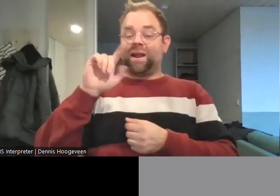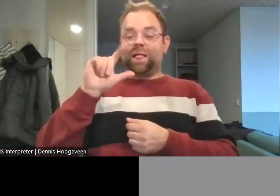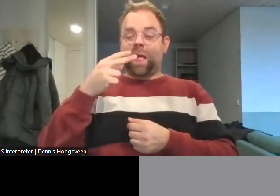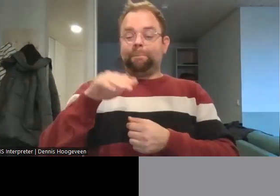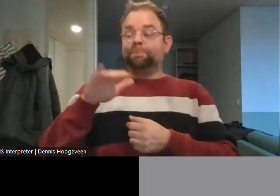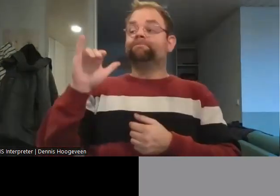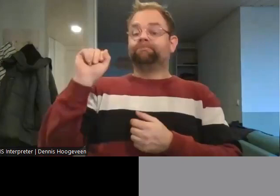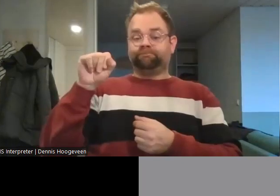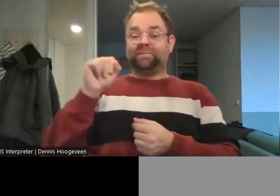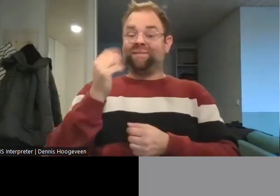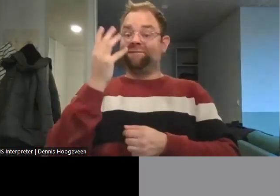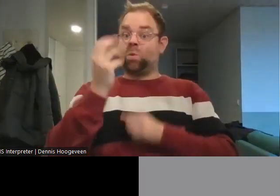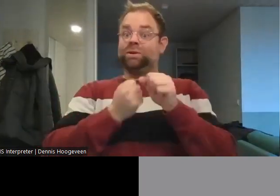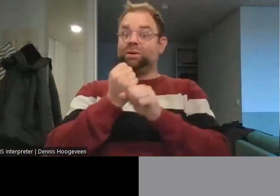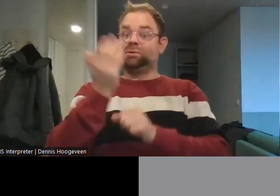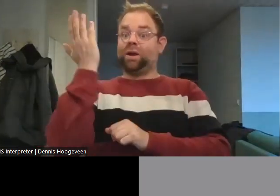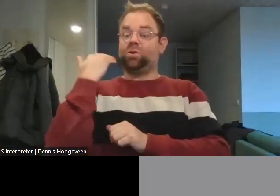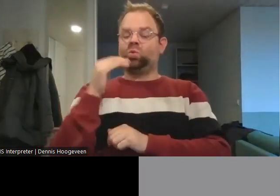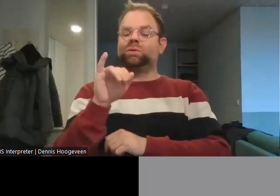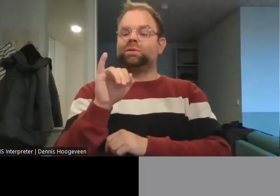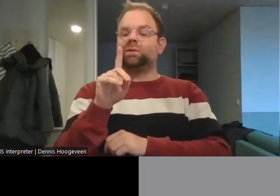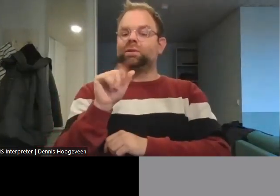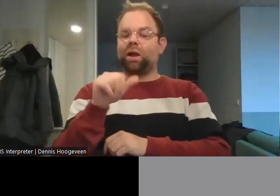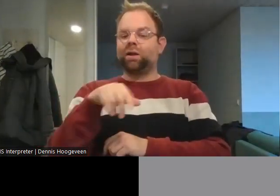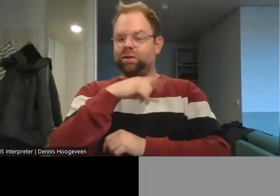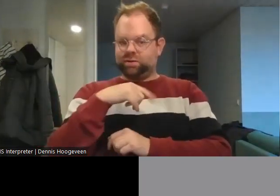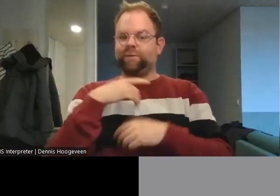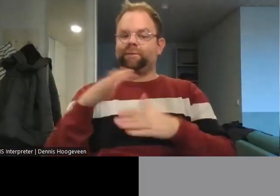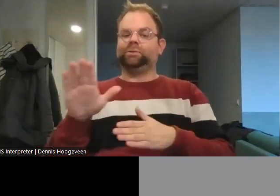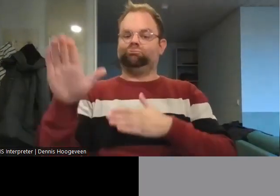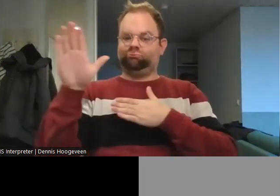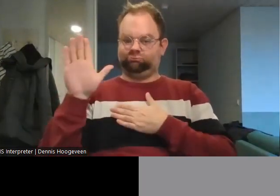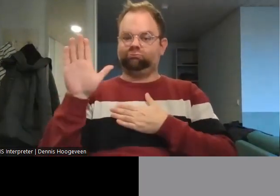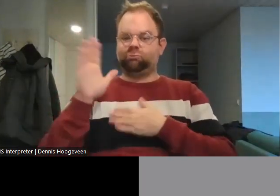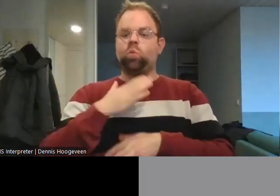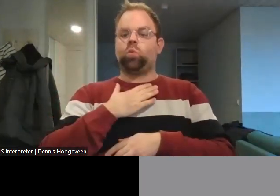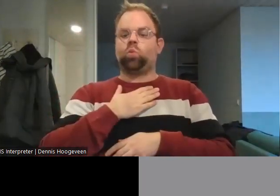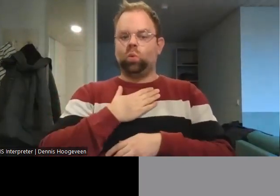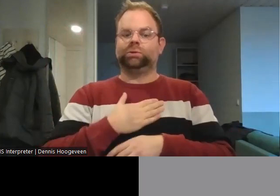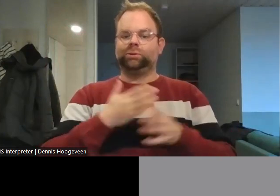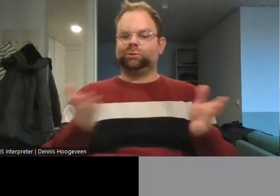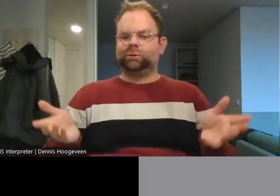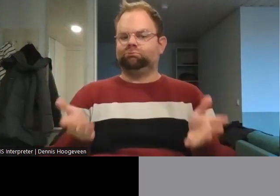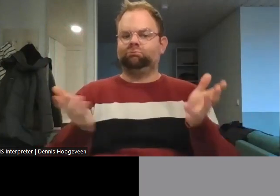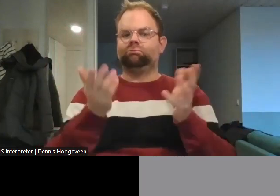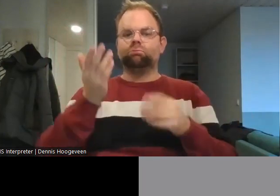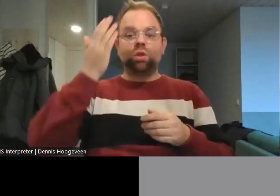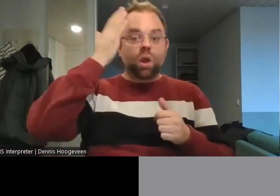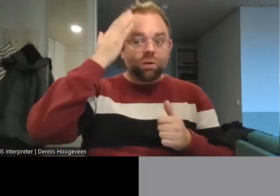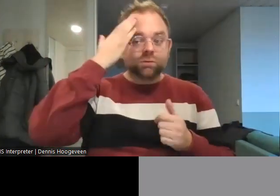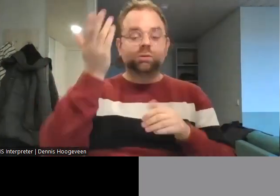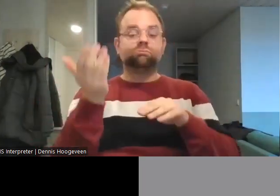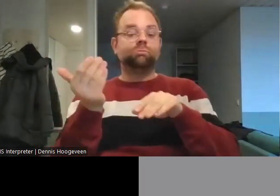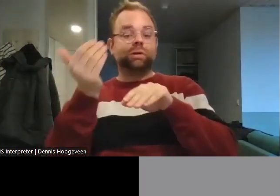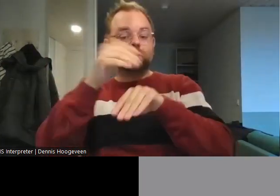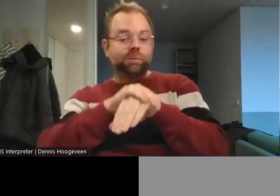among humanitarians on disability. And that's exactly why we are here right now. And we continue